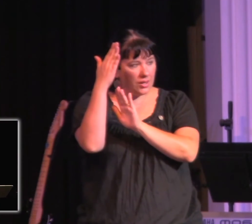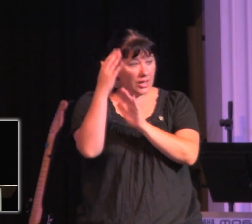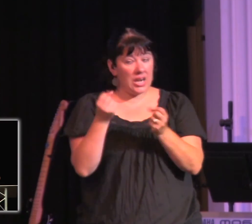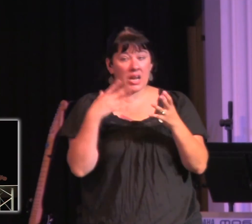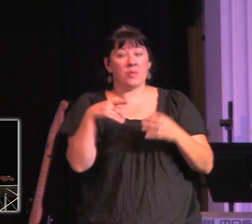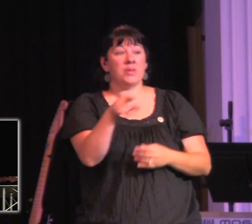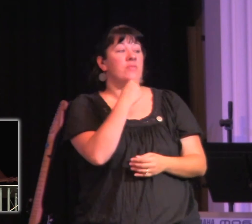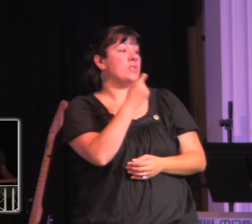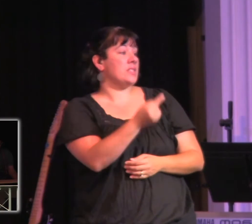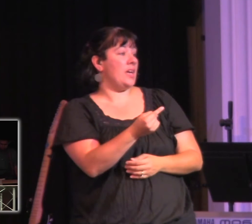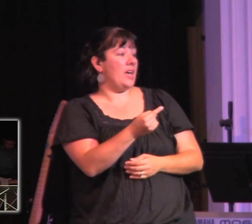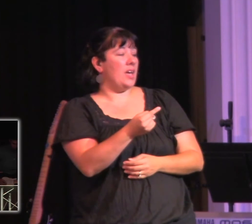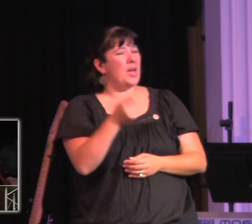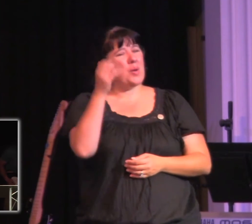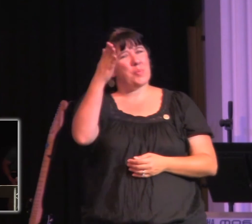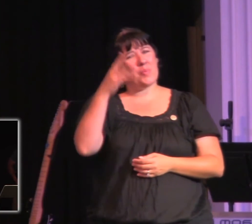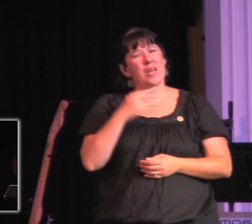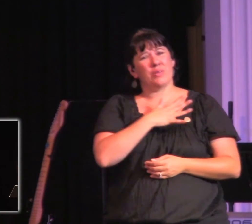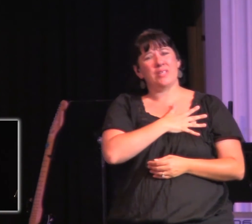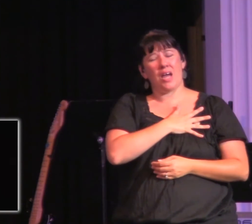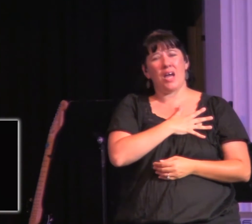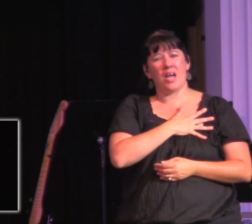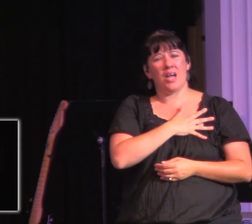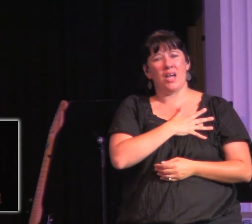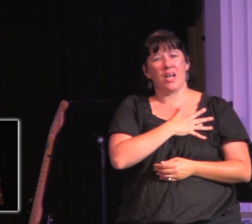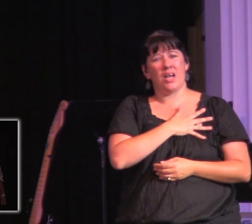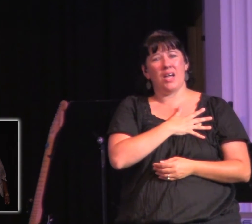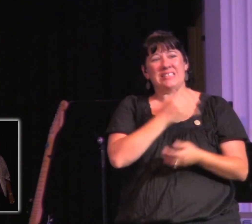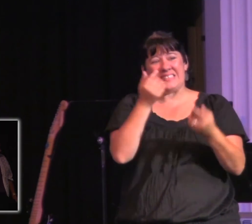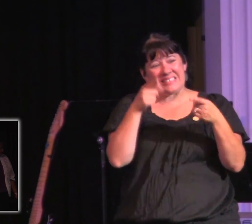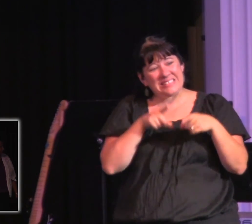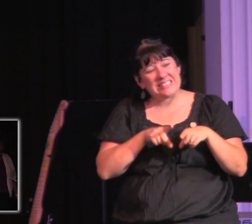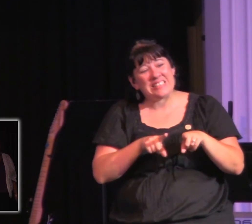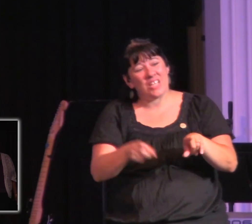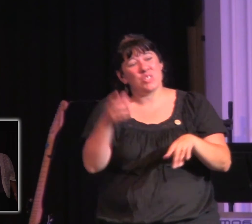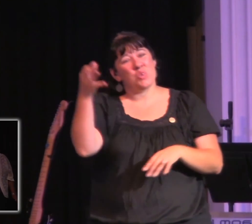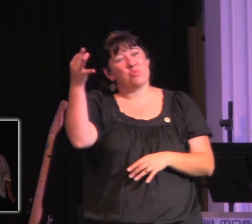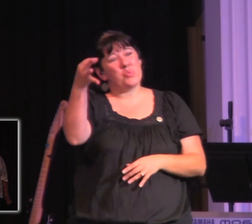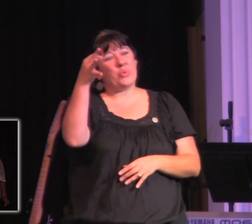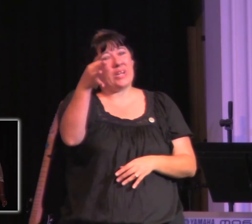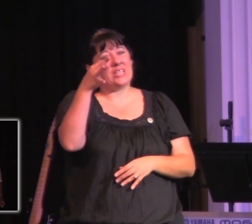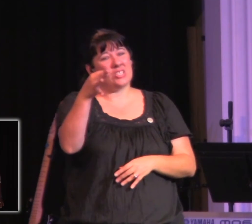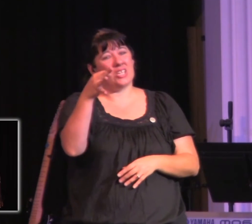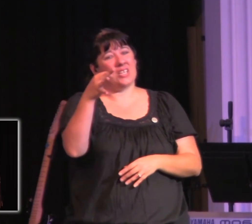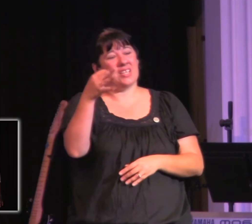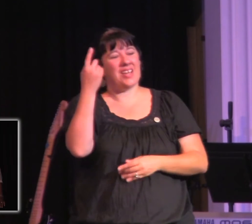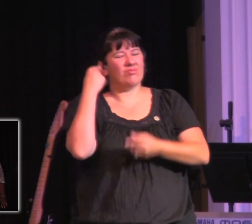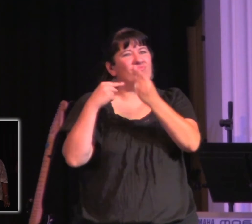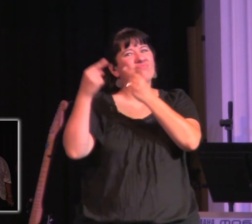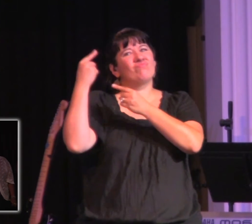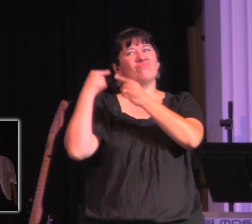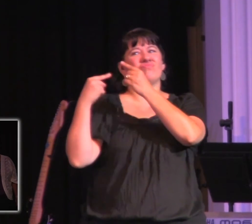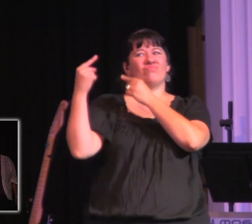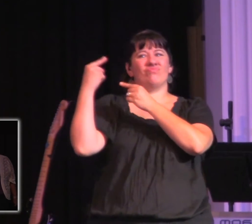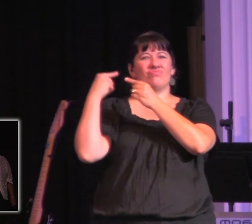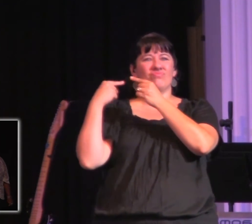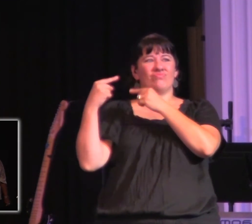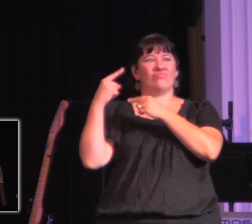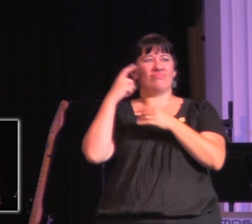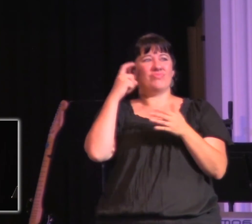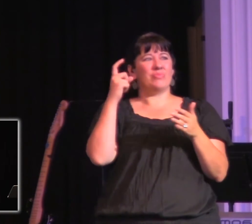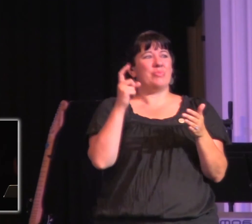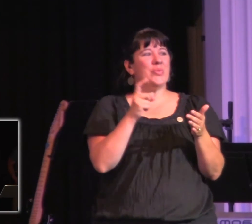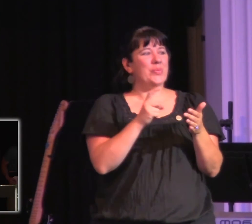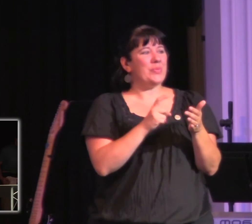you've been talking, man, I've had some flashbacks. And I've been thinking of some of the experiences that I've been through in life.